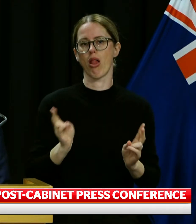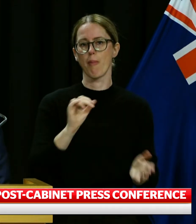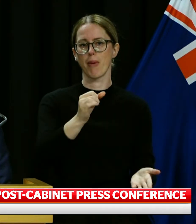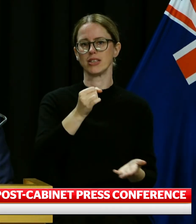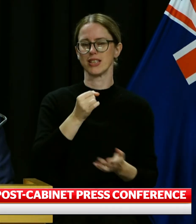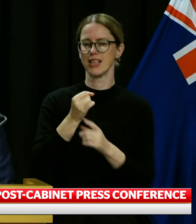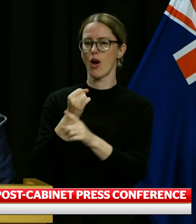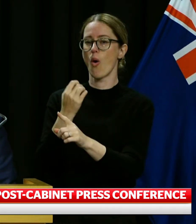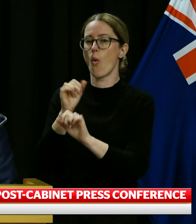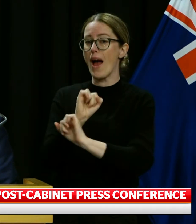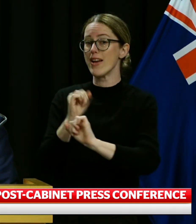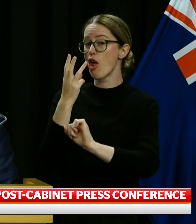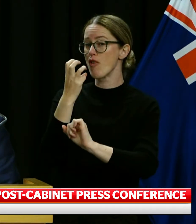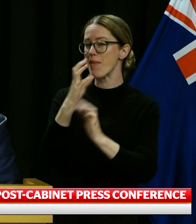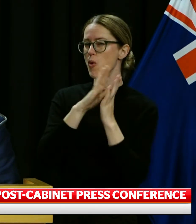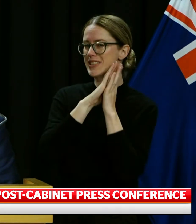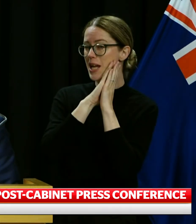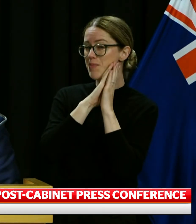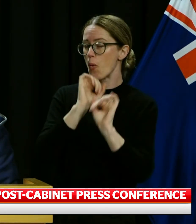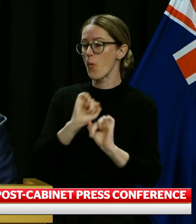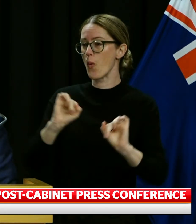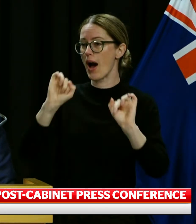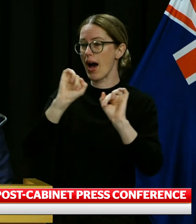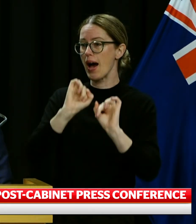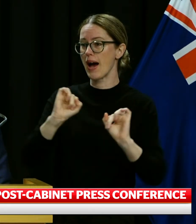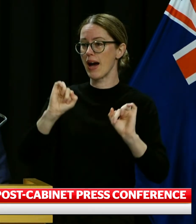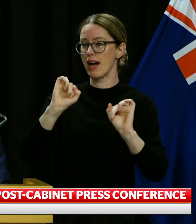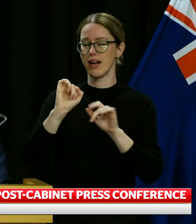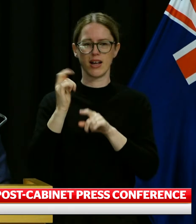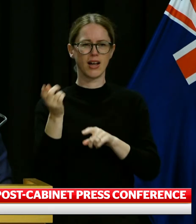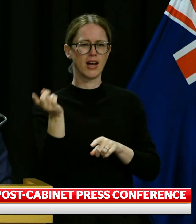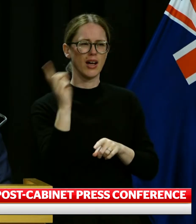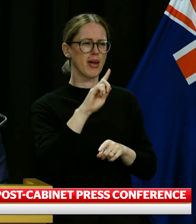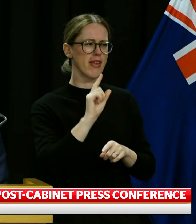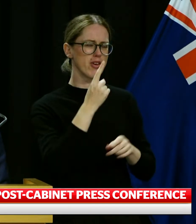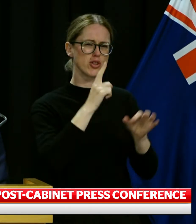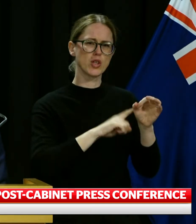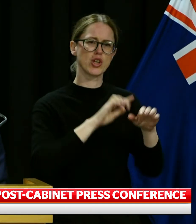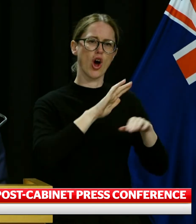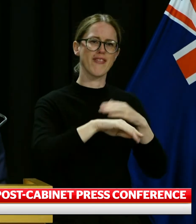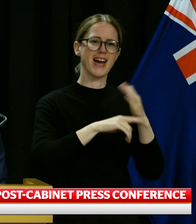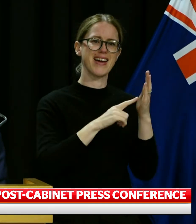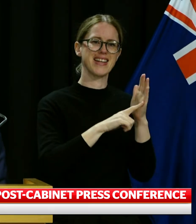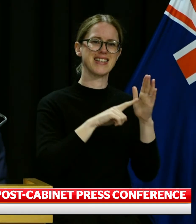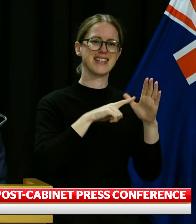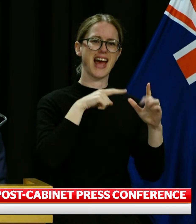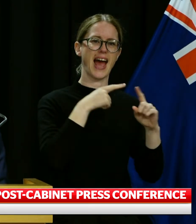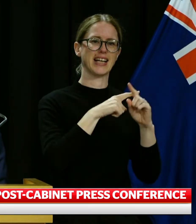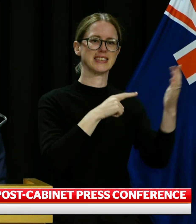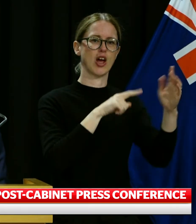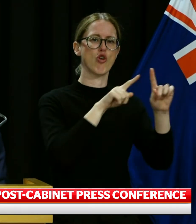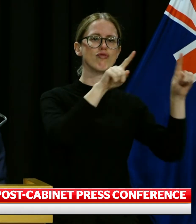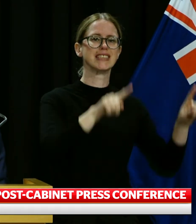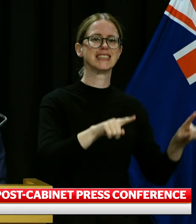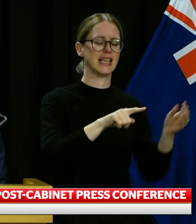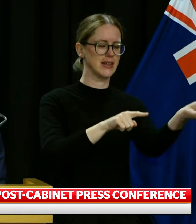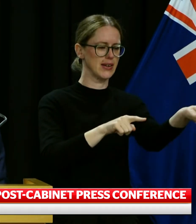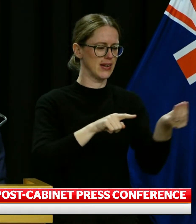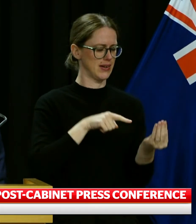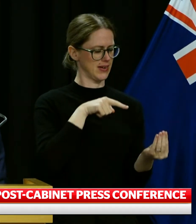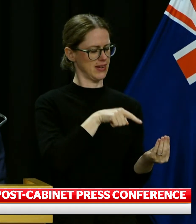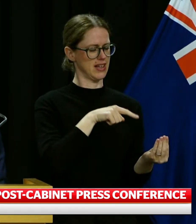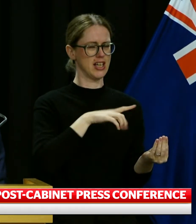3 more sleeps and then you'll find out. Just Should we back to the come? first question about the tax receipts. Do you think that that would require quite a